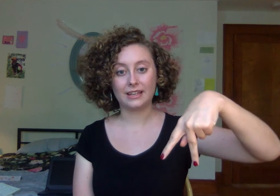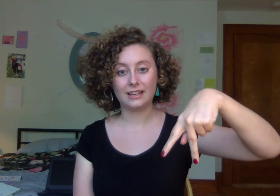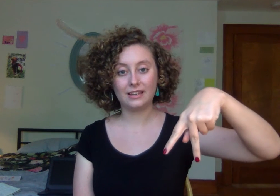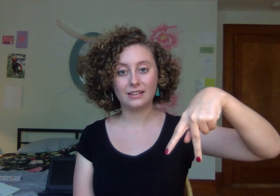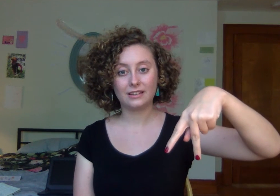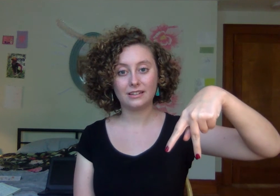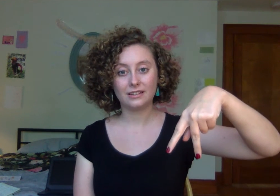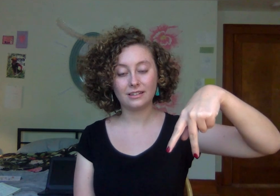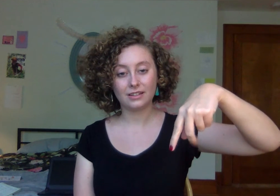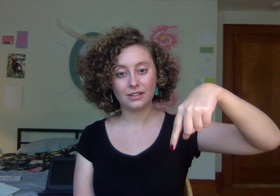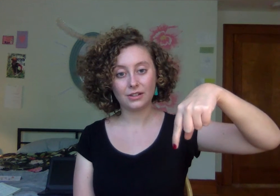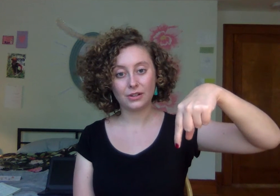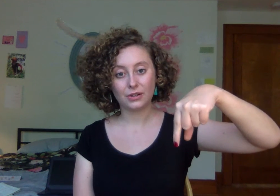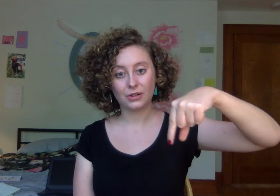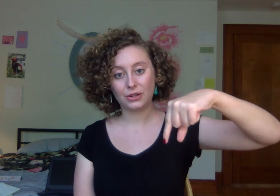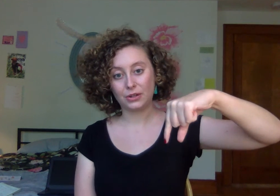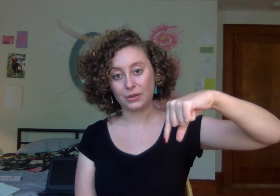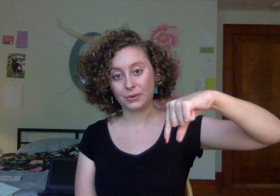P, Q,